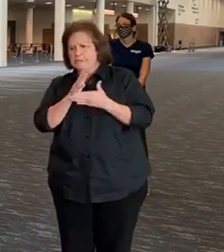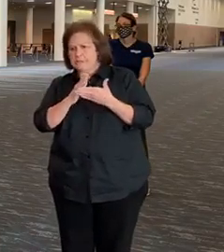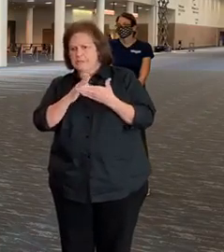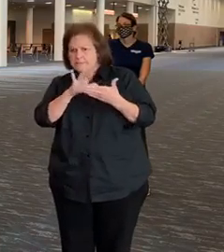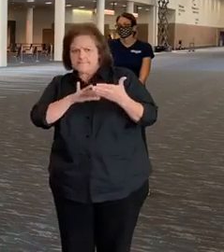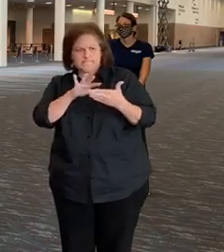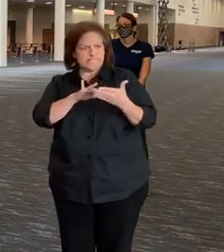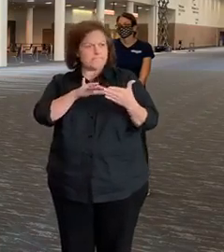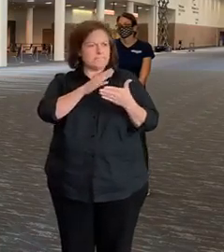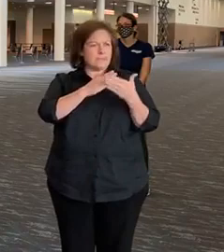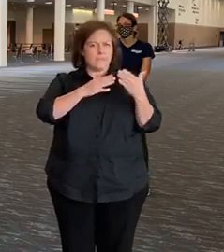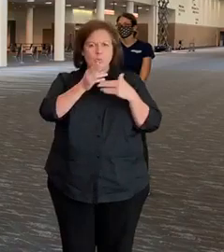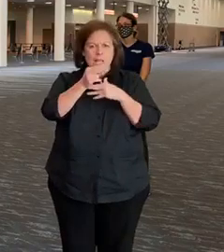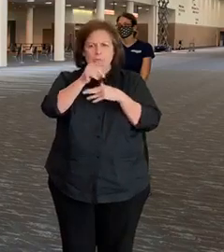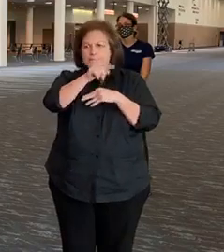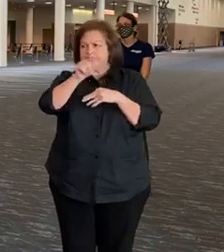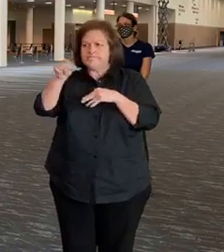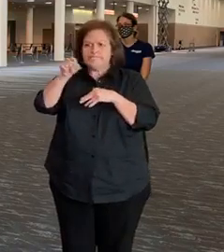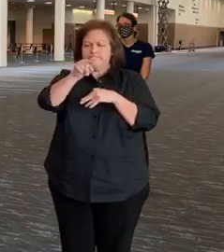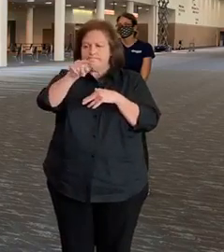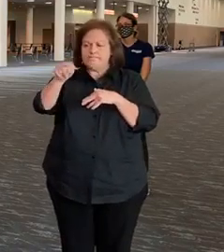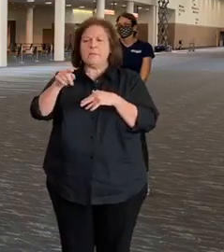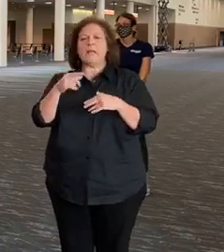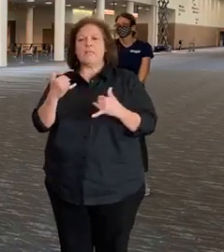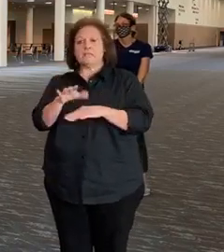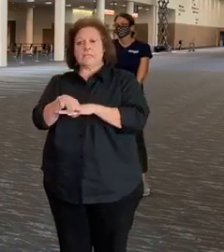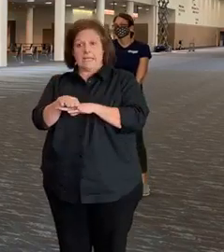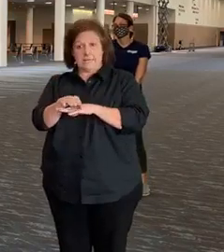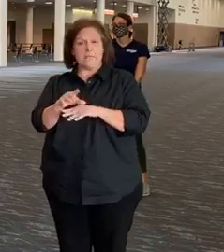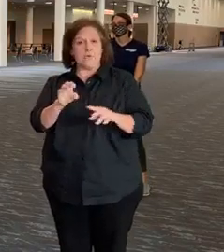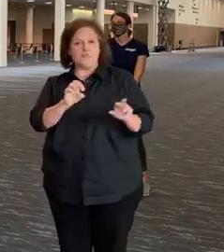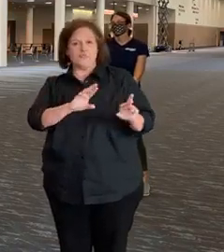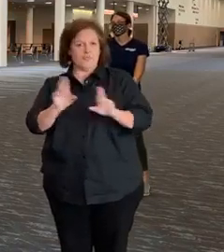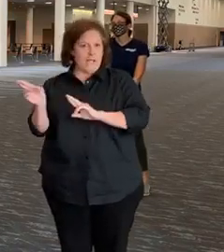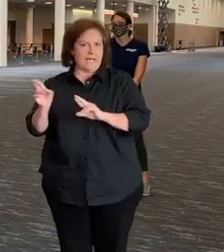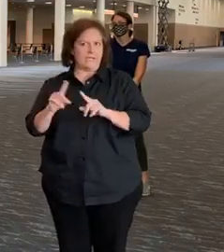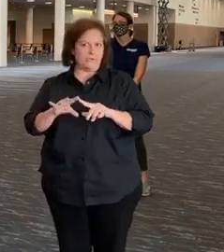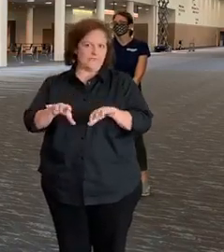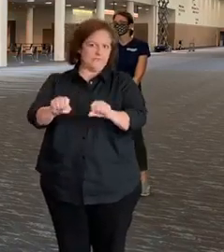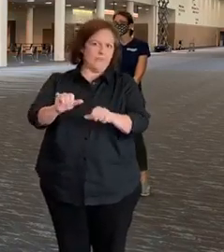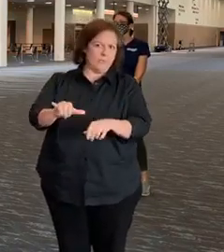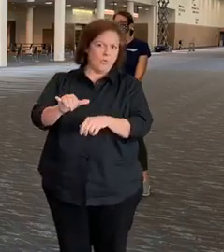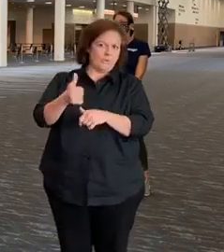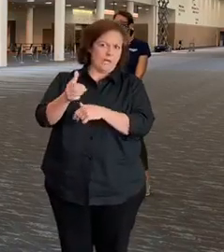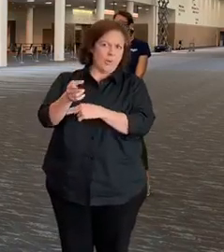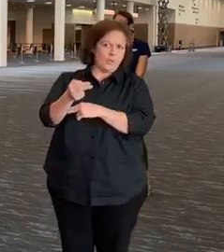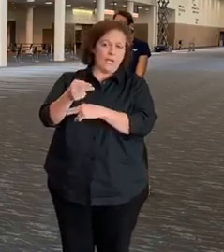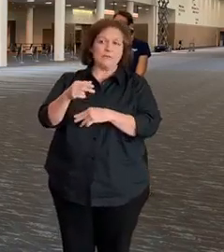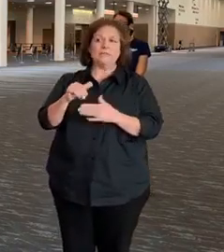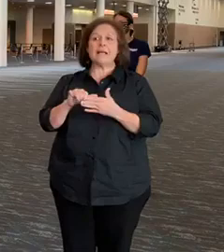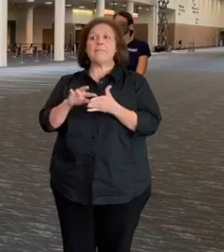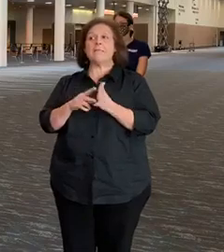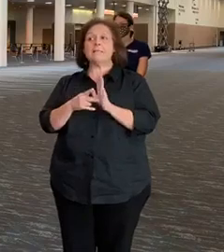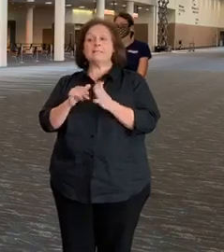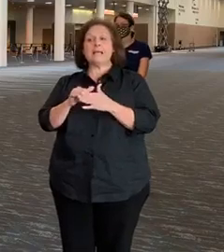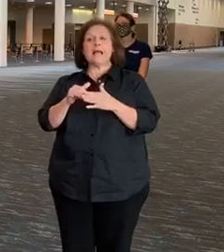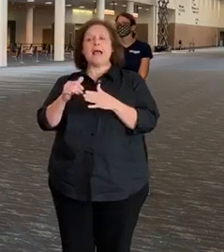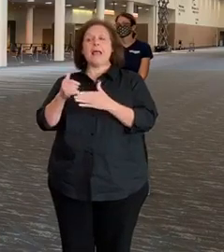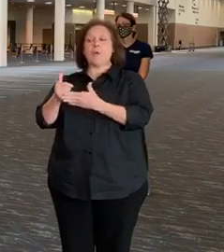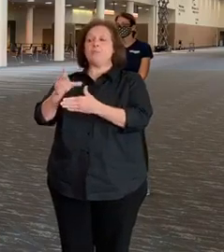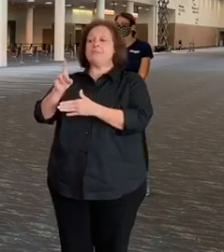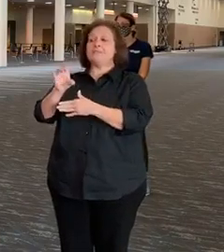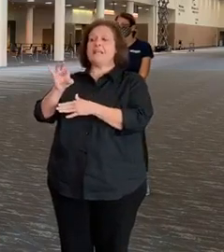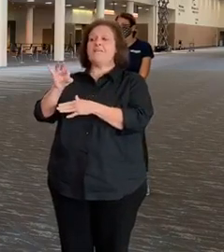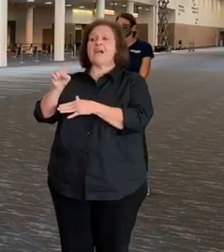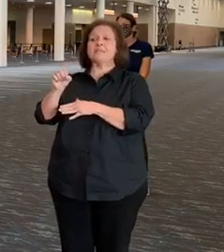in about 10 hotels this morning, and then by this evening they'll be ready to take over those 10 hotels. What does that do? That frees up DCFS